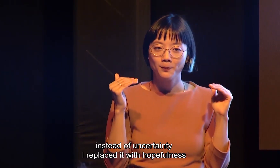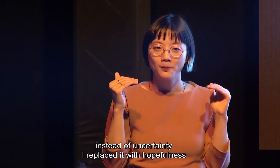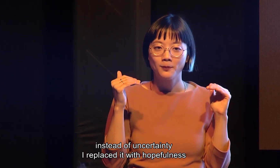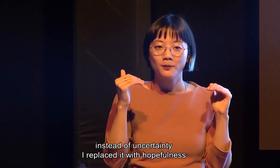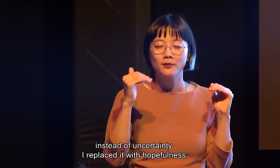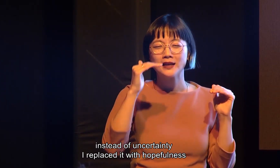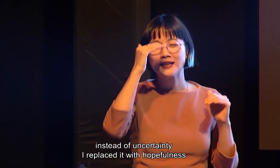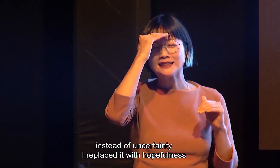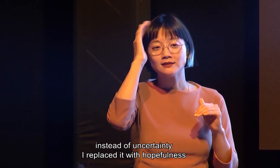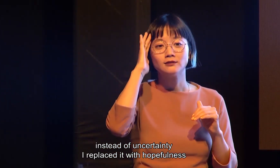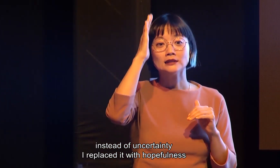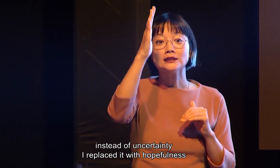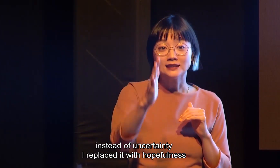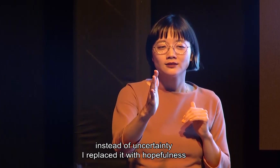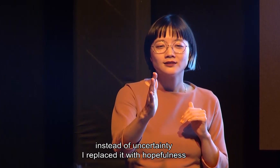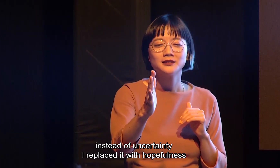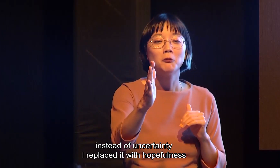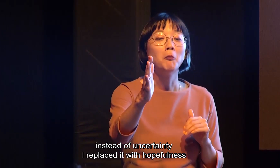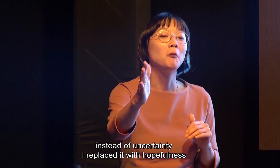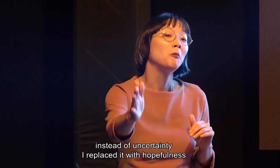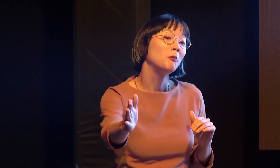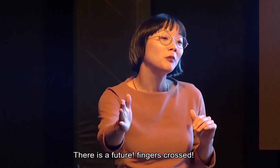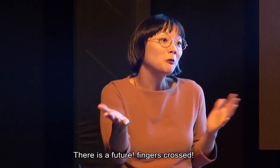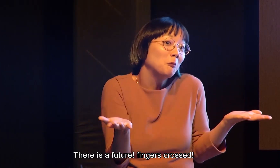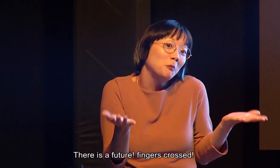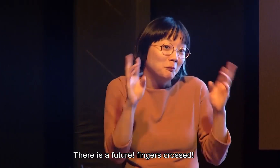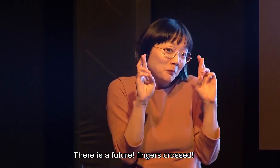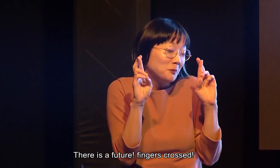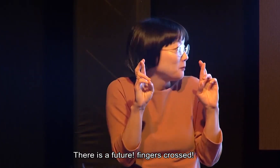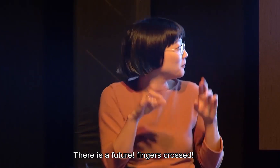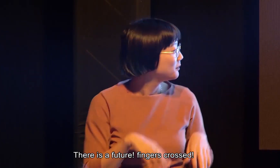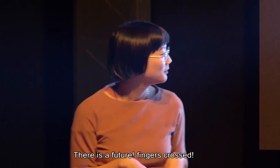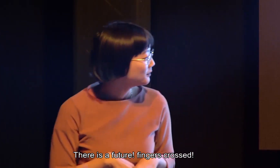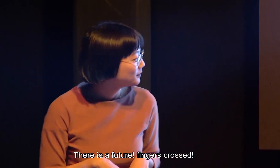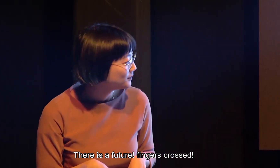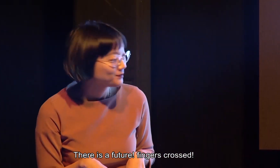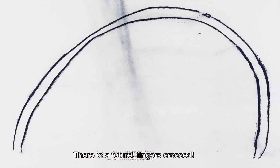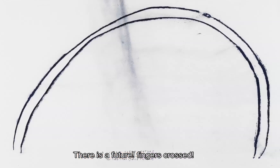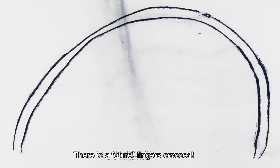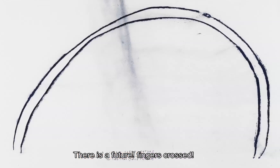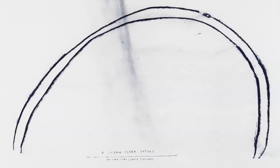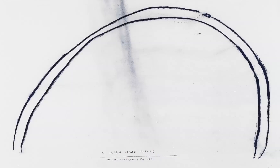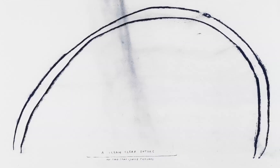of uncertainty, I've replaced it with hopefulness. There's a future. Fingers crossed.